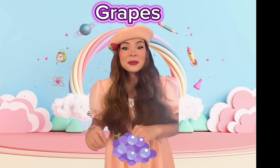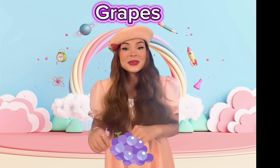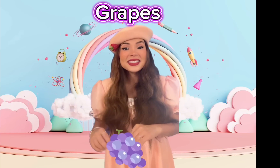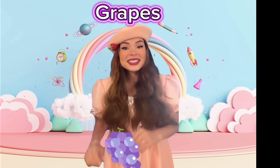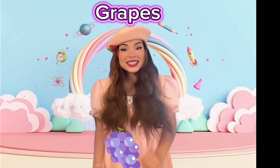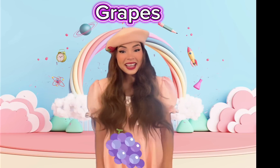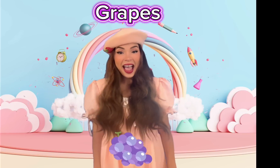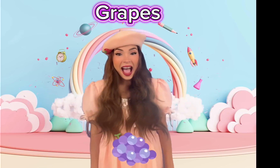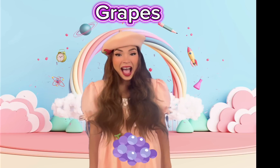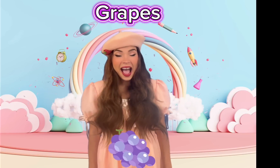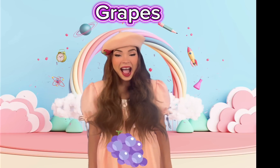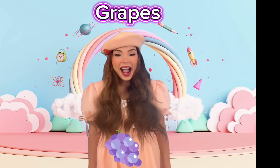Grapes.